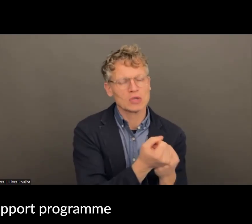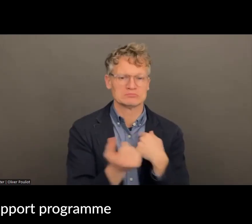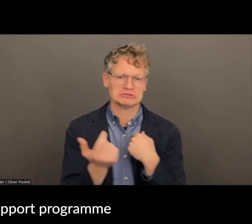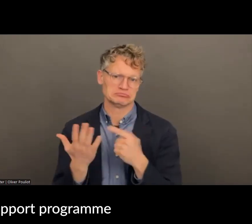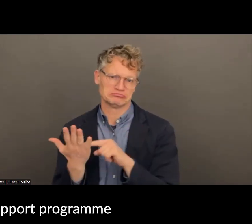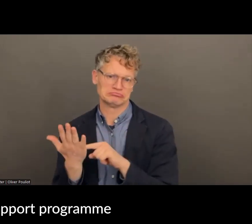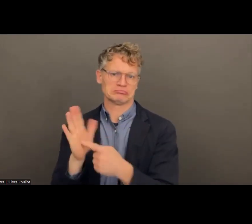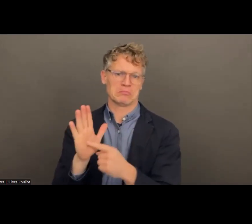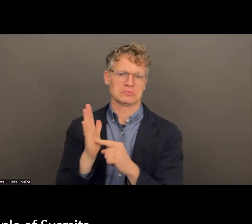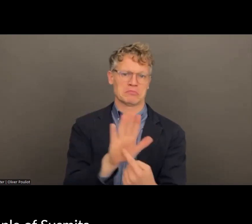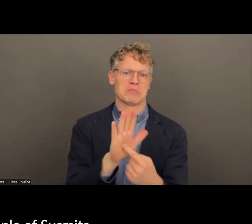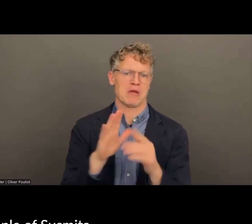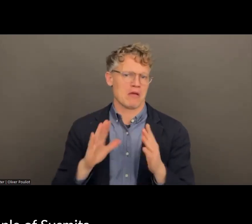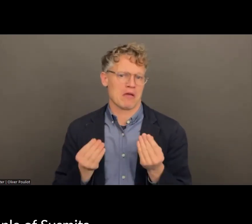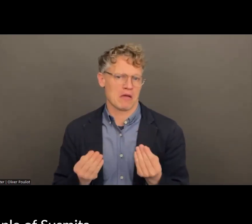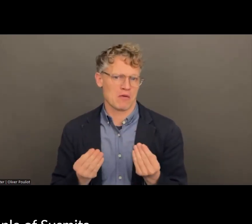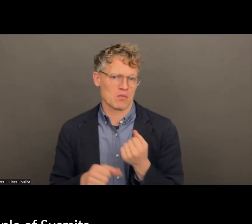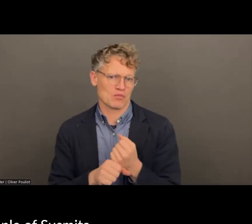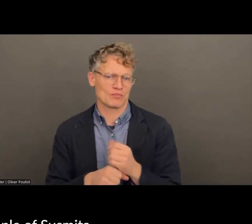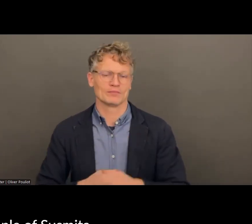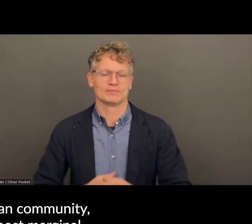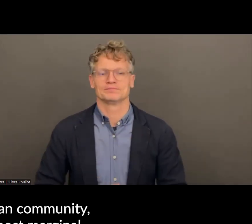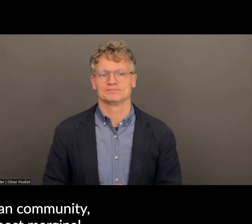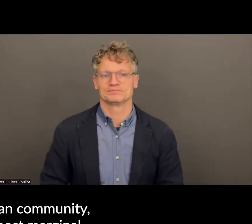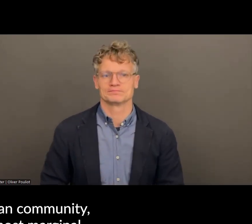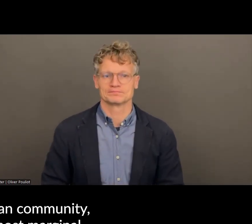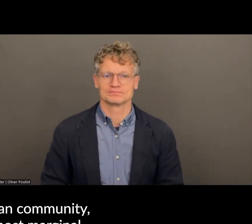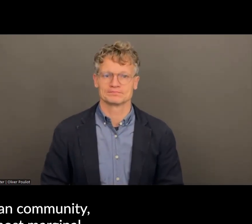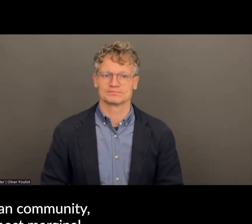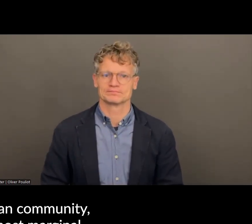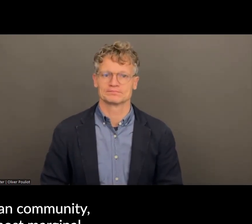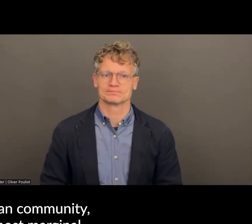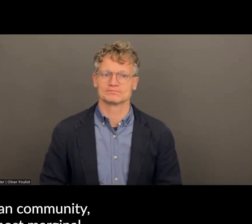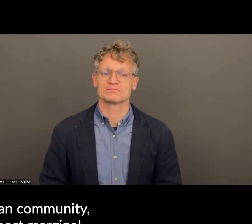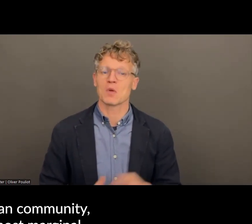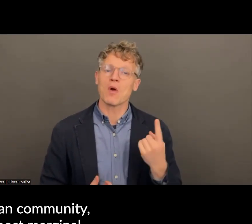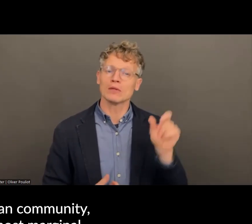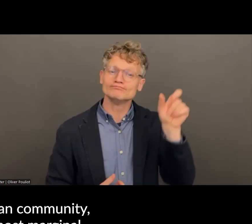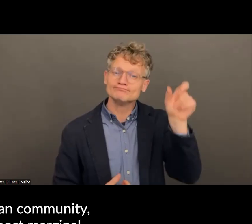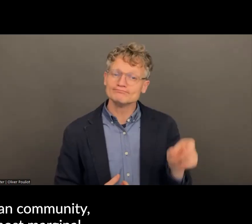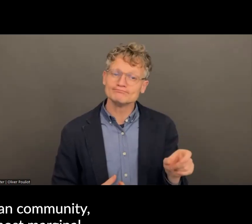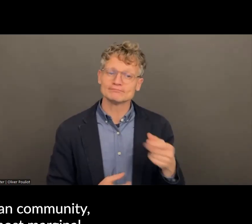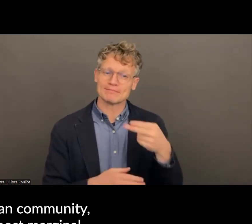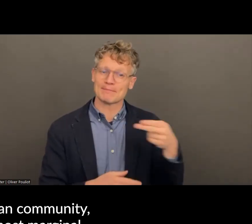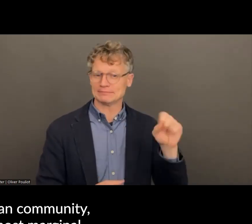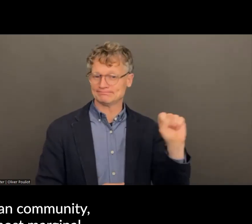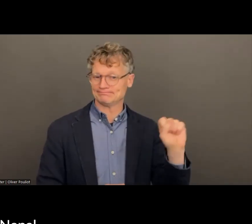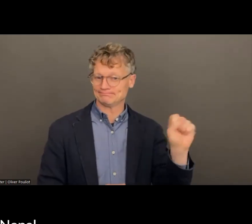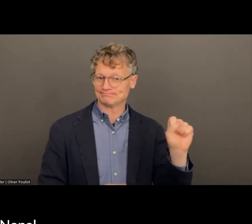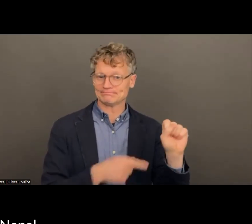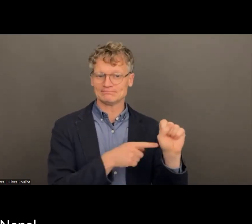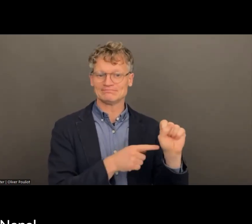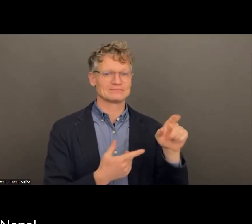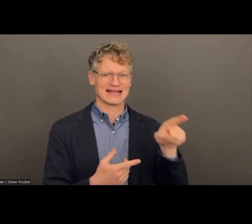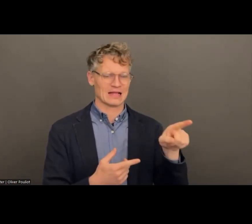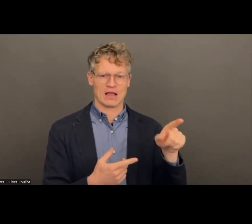support program as well. So let me give an example of Susmita. Susmita is from a Chepang community, which is one of the most marginal